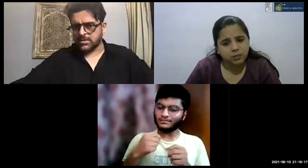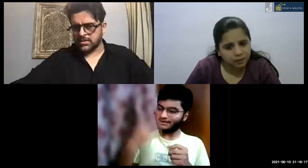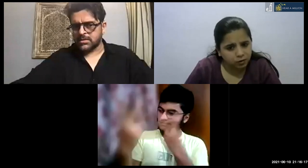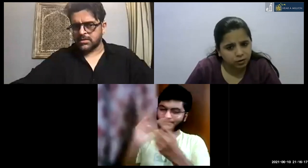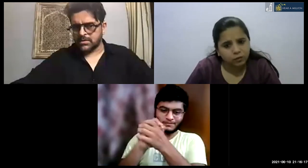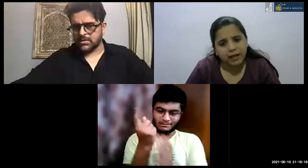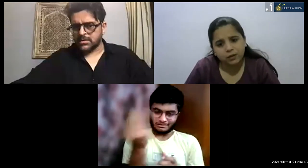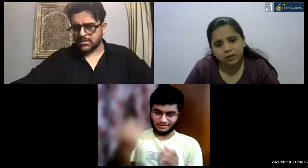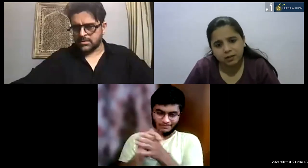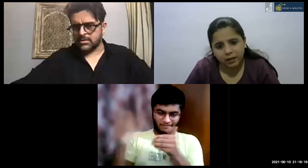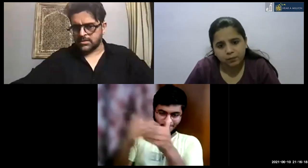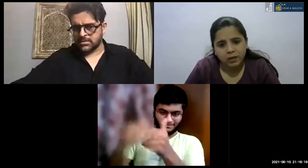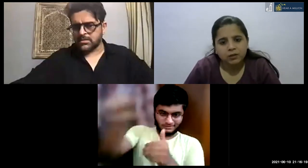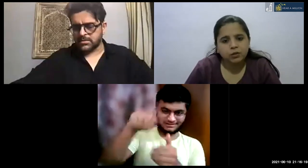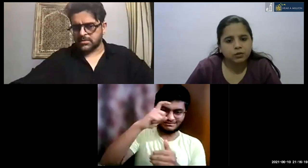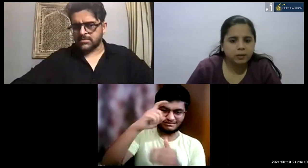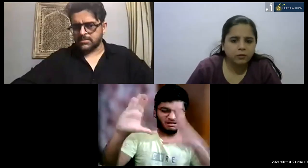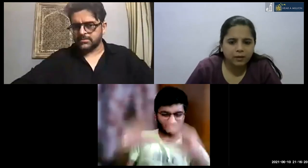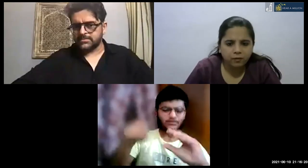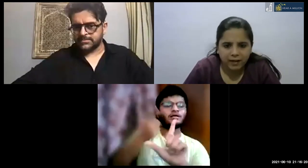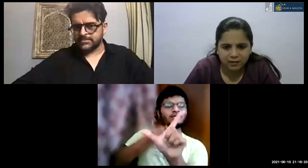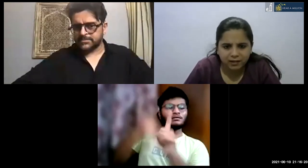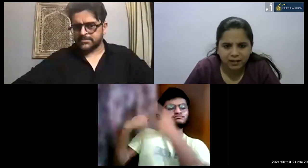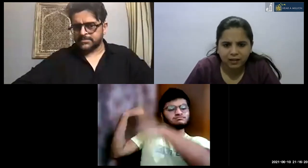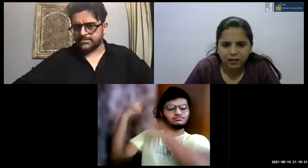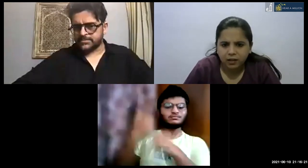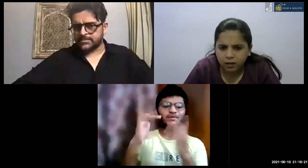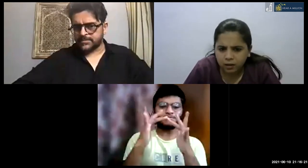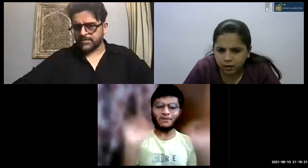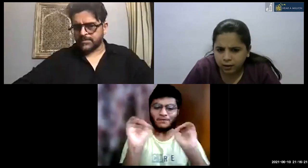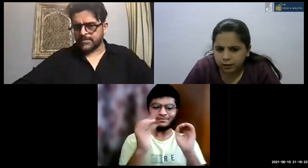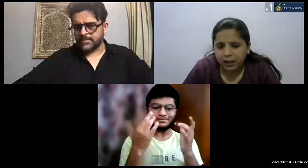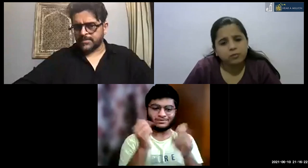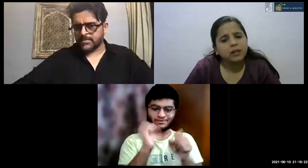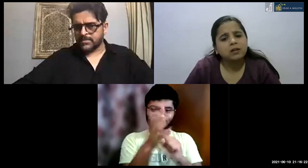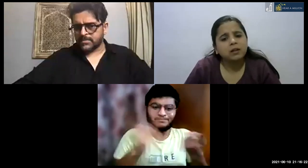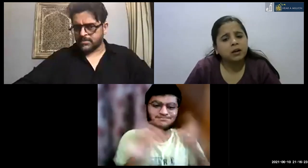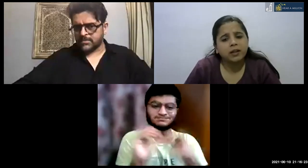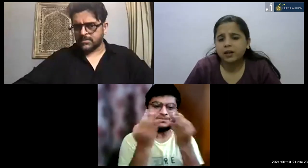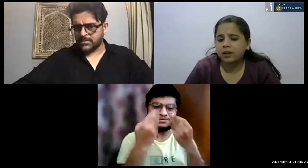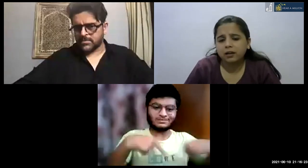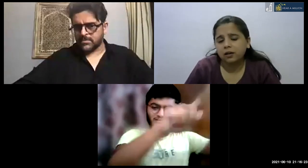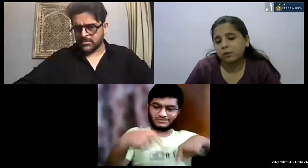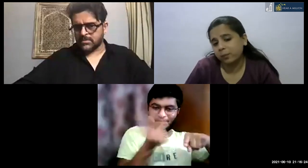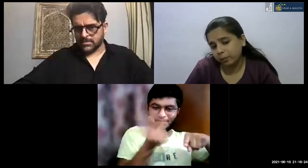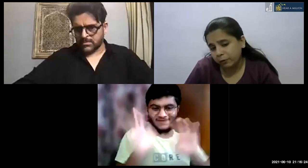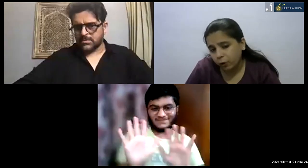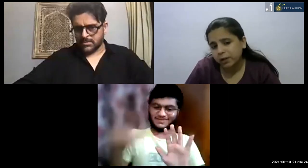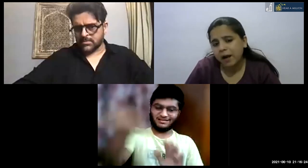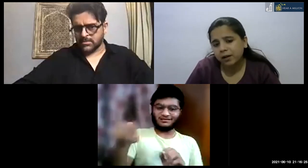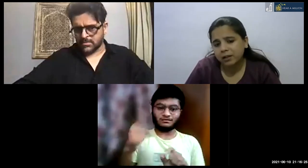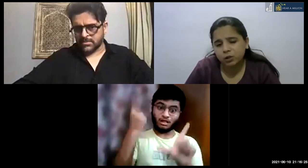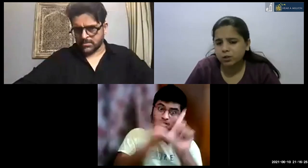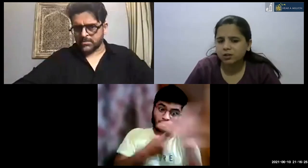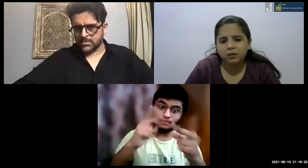positive aspects also, I would like to say. So some of my friends, they have been before